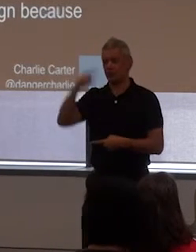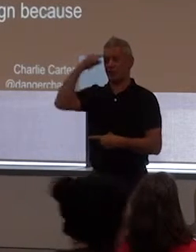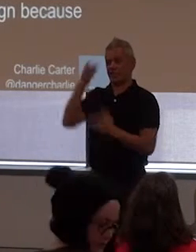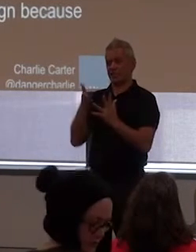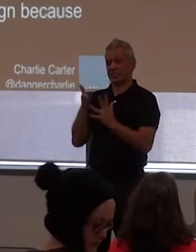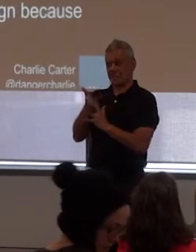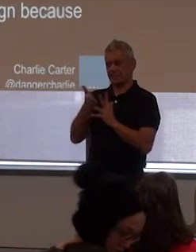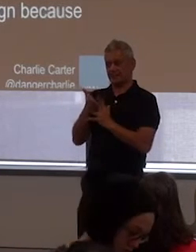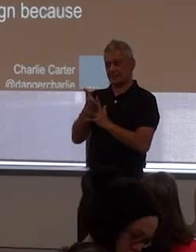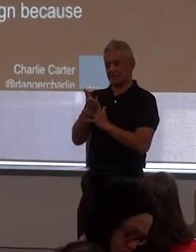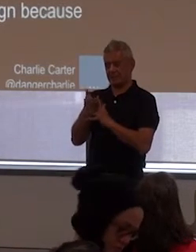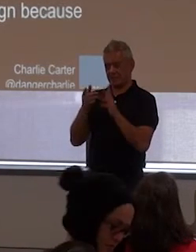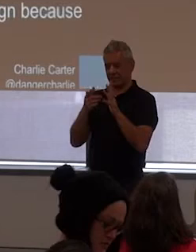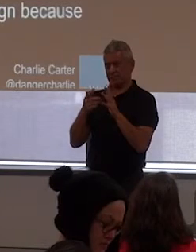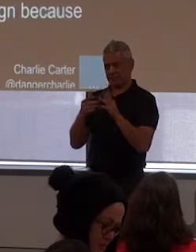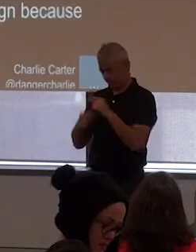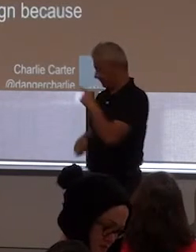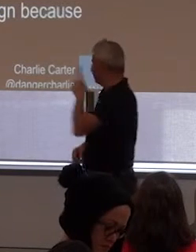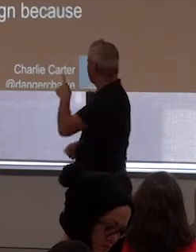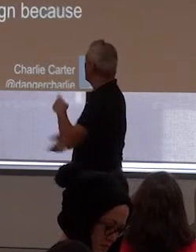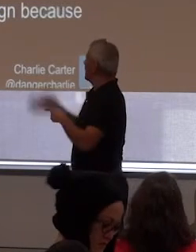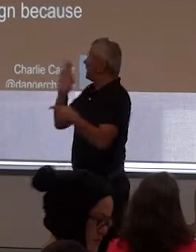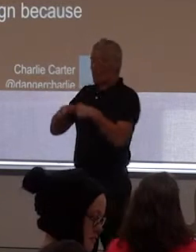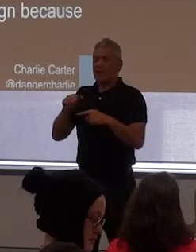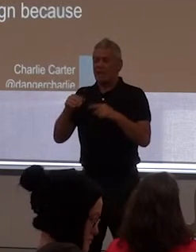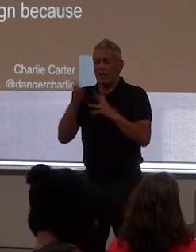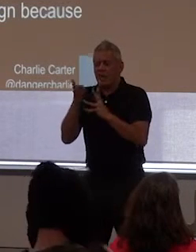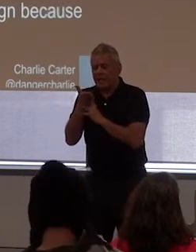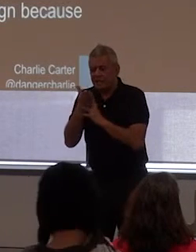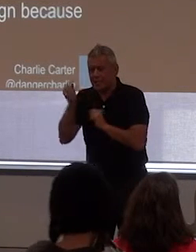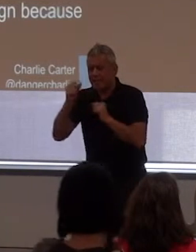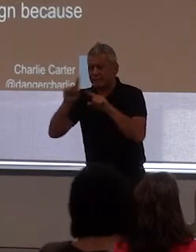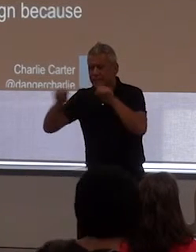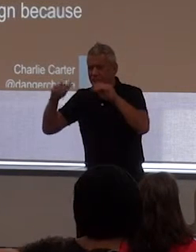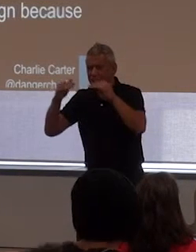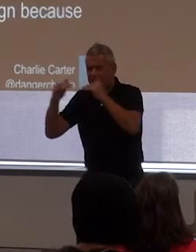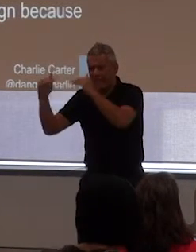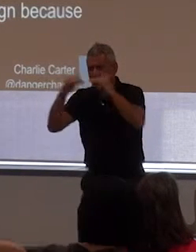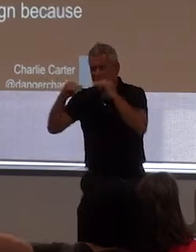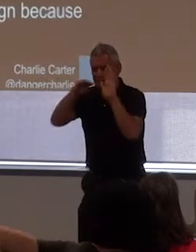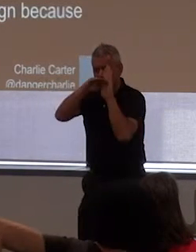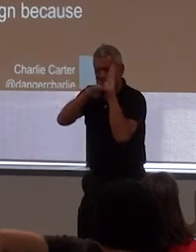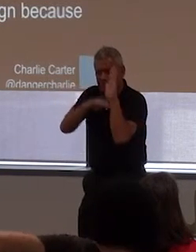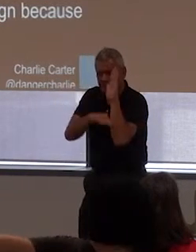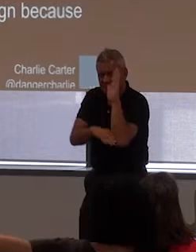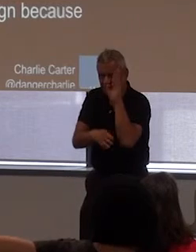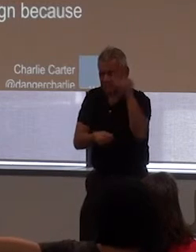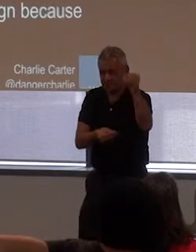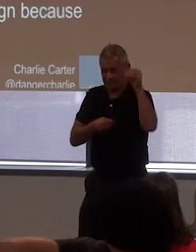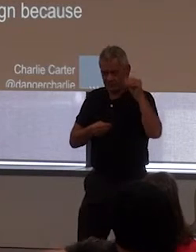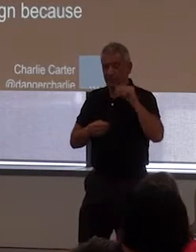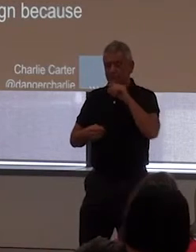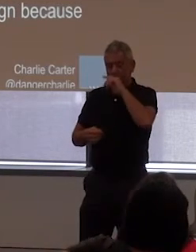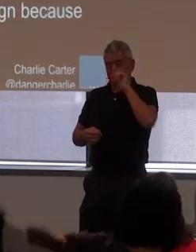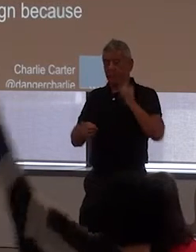Standards. In accessibility, standards are important. Some people say they're everything. I'm not one of those people. I think you can get a lot of